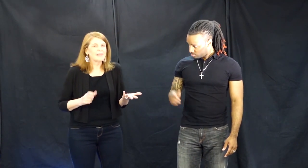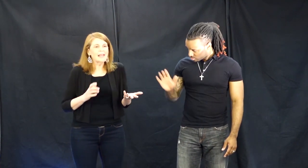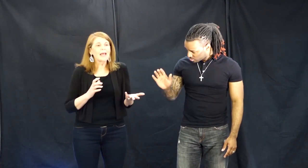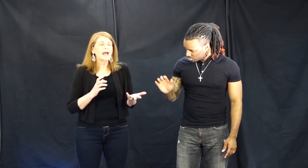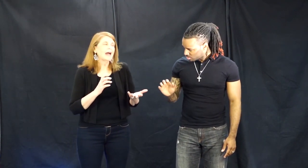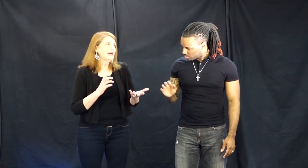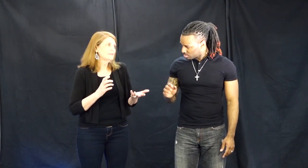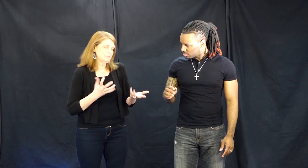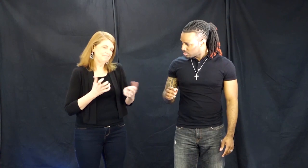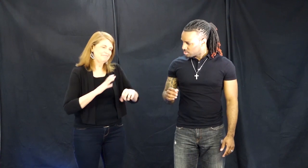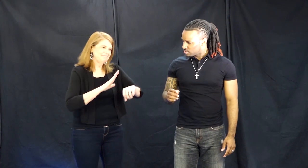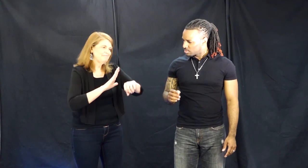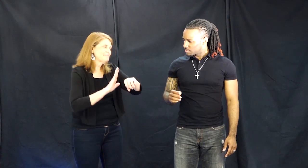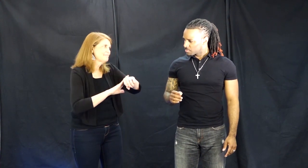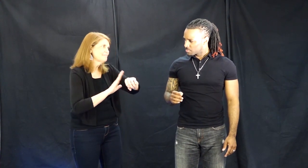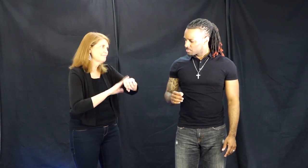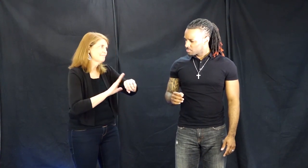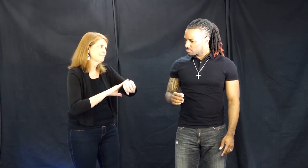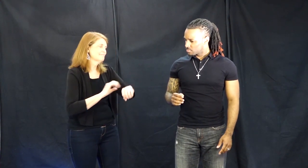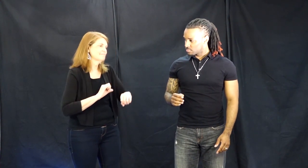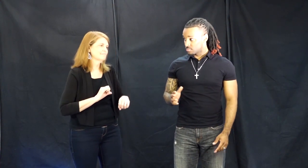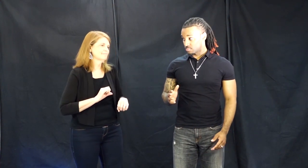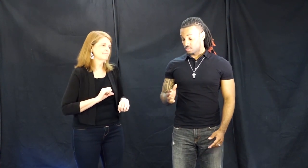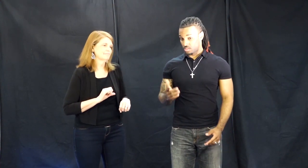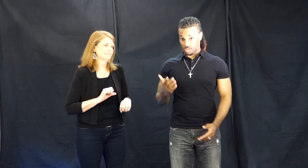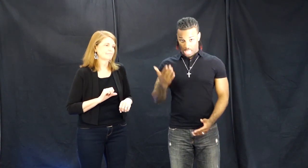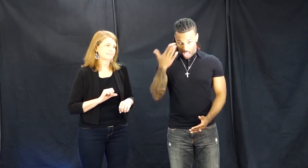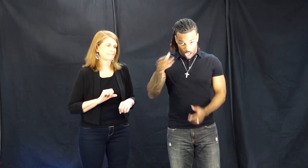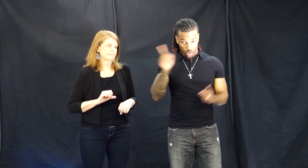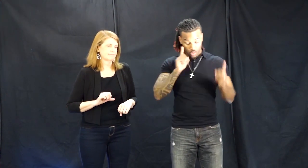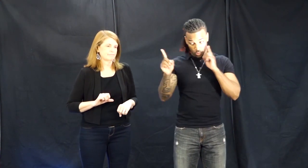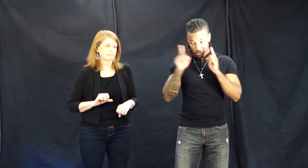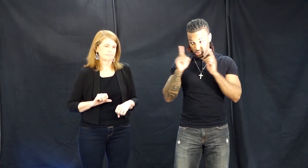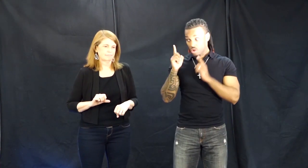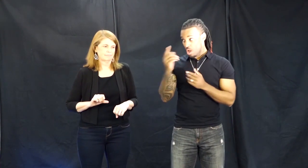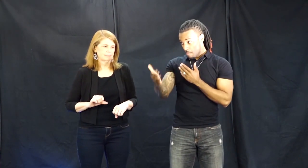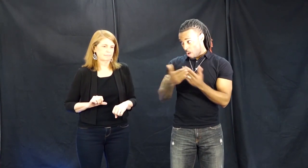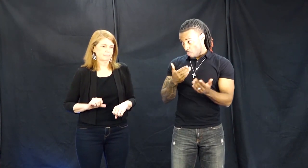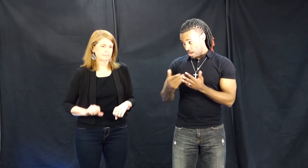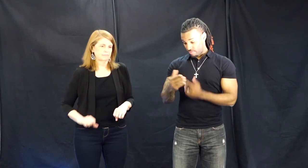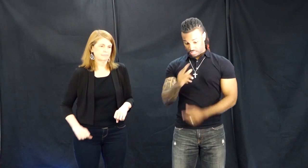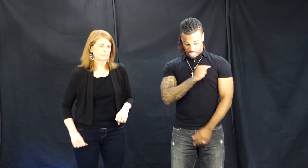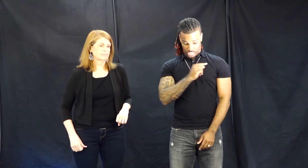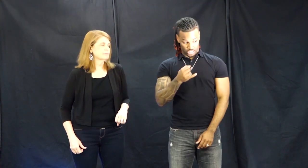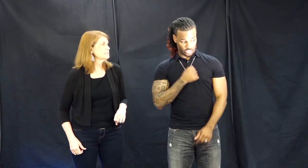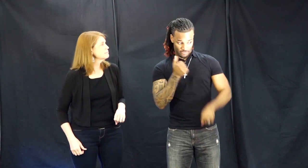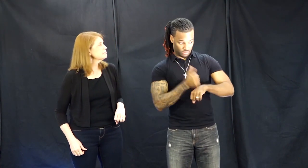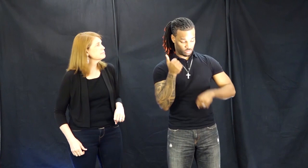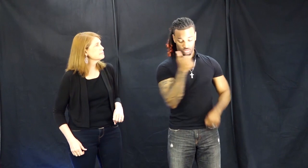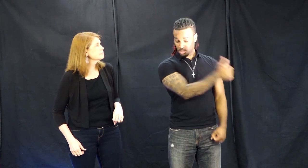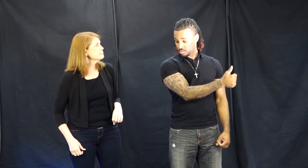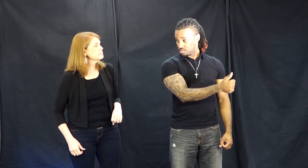Sir? I want to give you a word of warning. Sir, I don't know what you heard, but whatever it is, Jefferson started it.